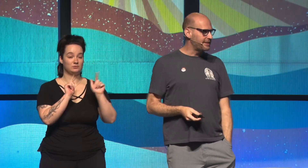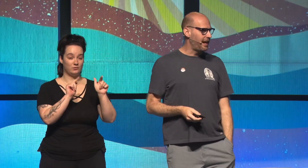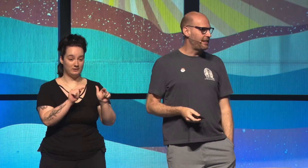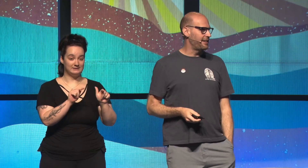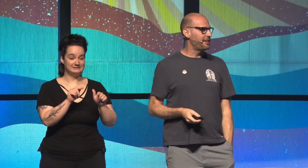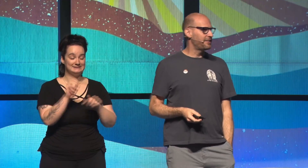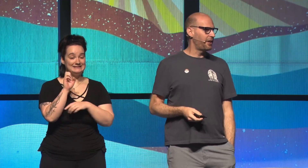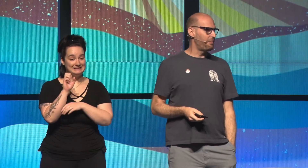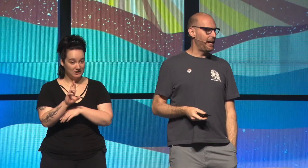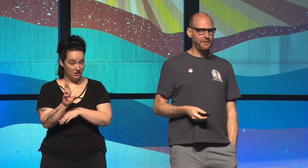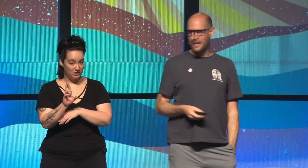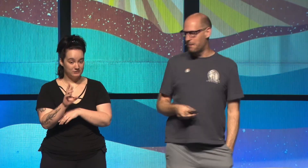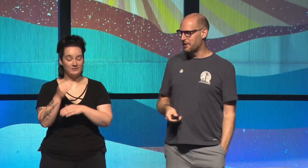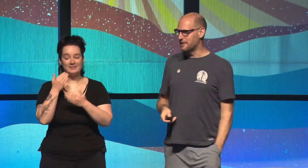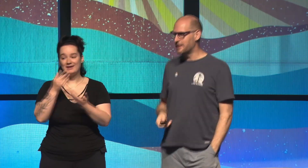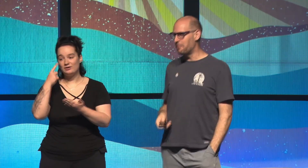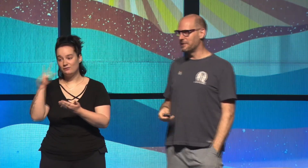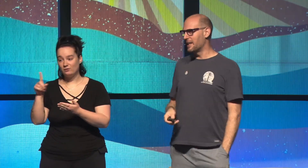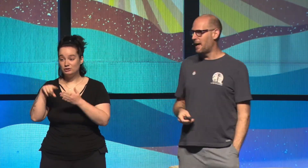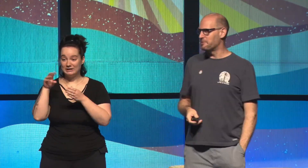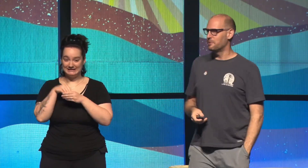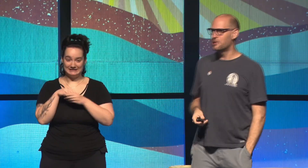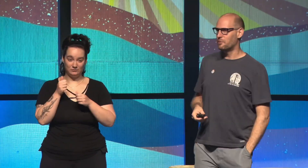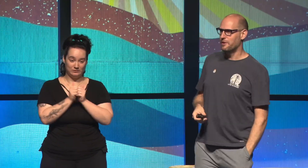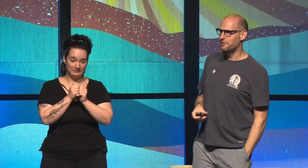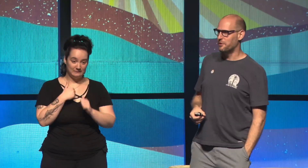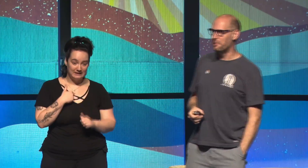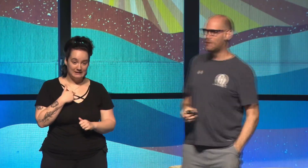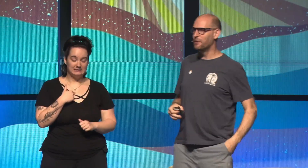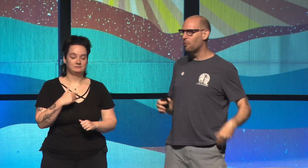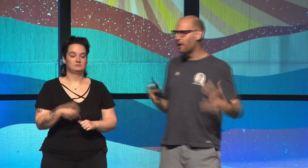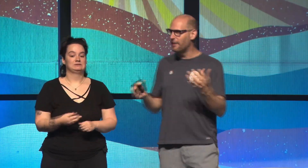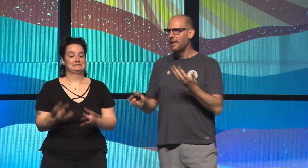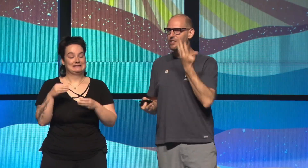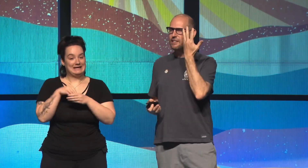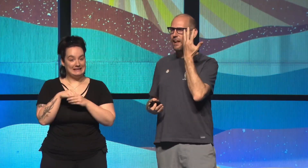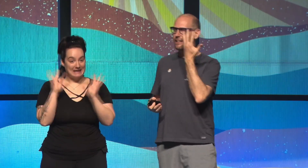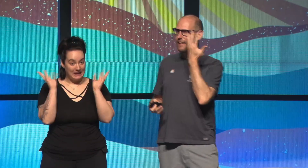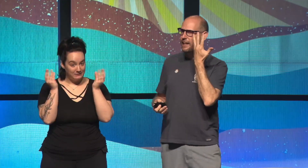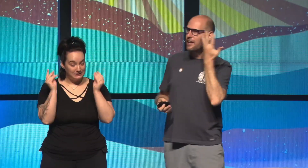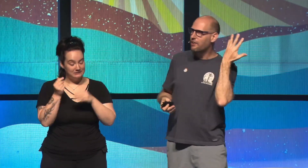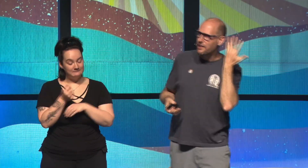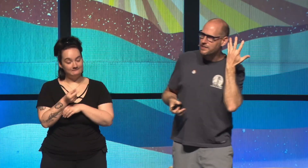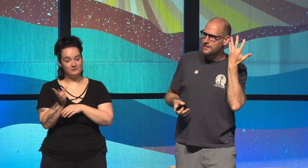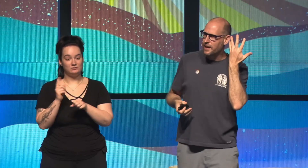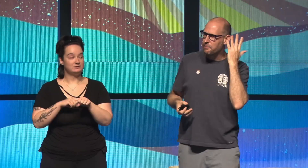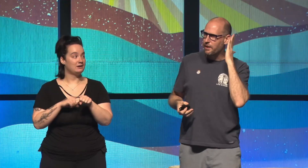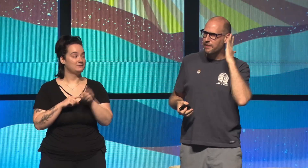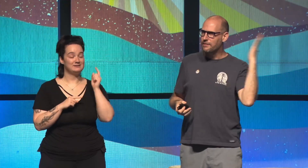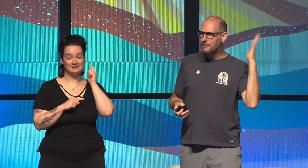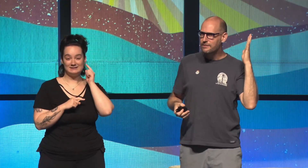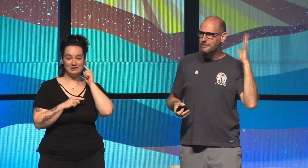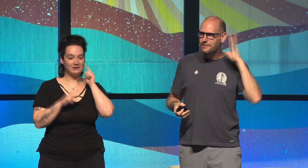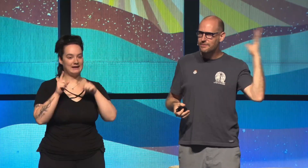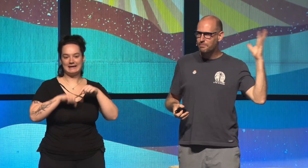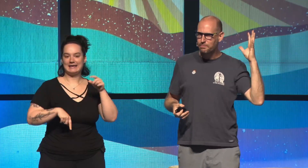truly exciting. Saw the back of an ambulance a couple of times, which is wonderful, but doing well. I can't hear out of this side of